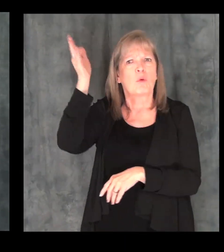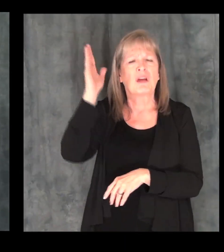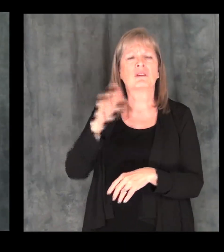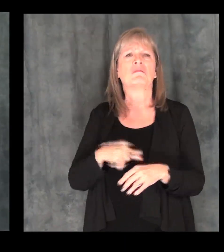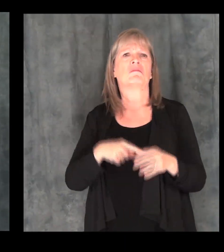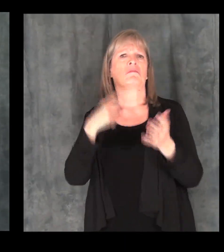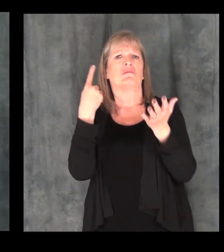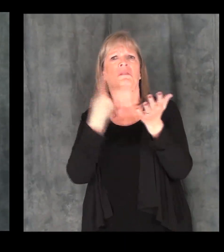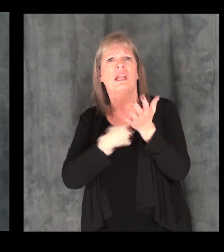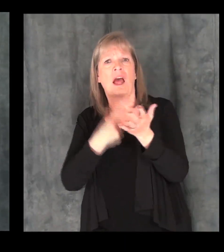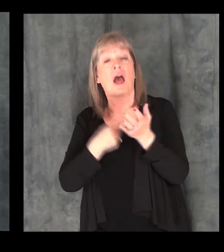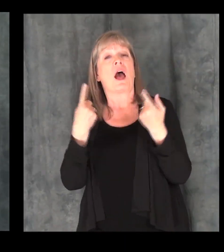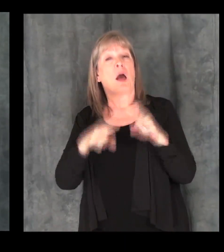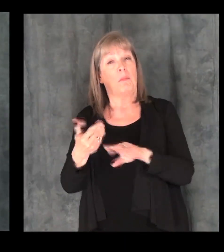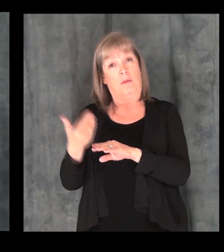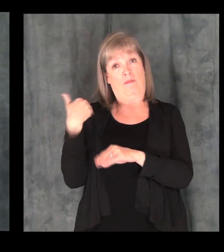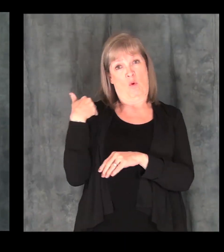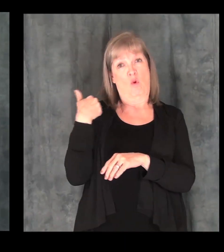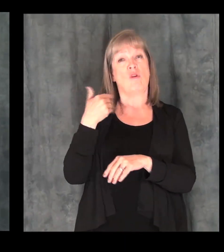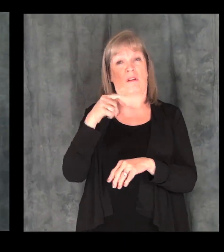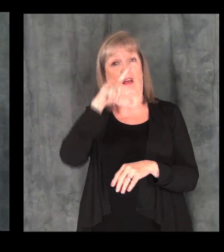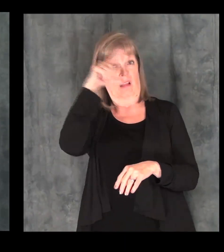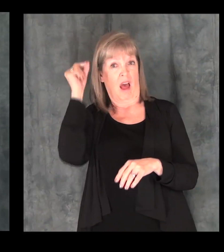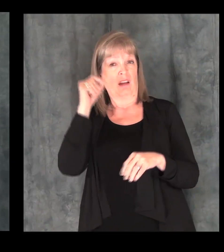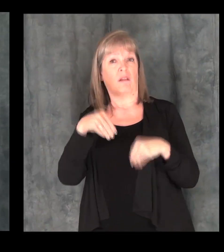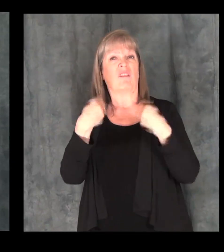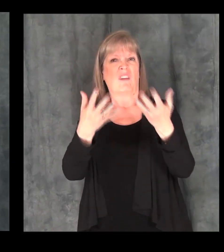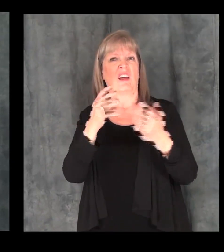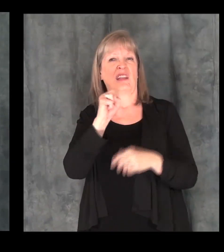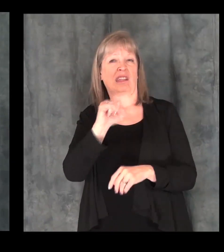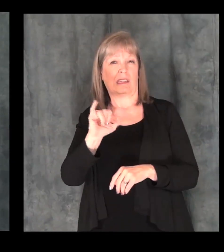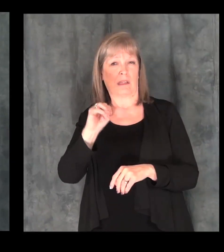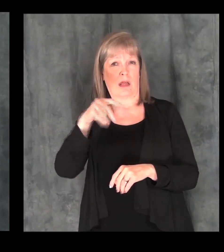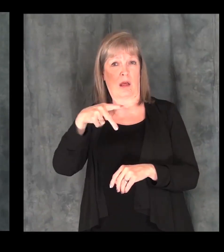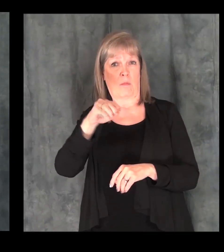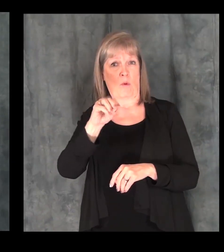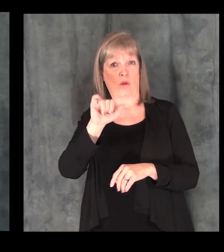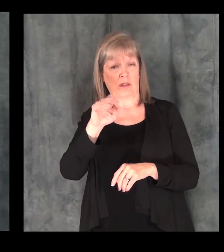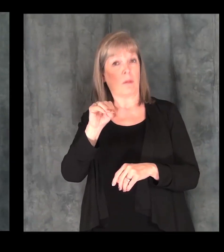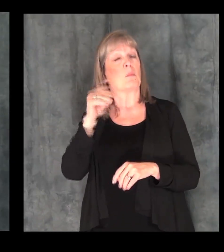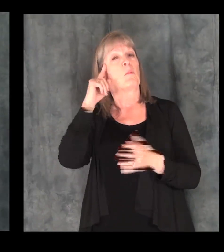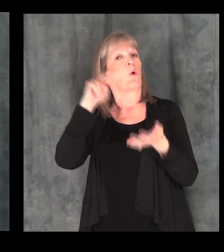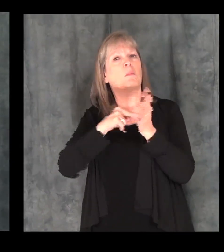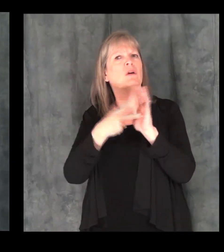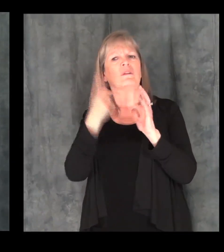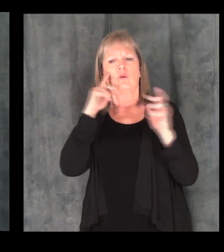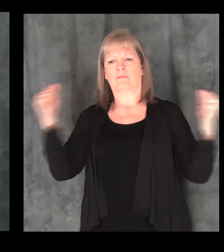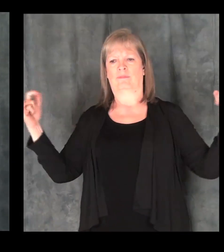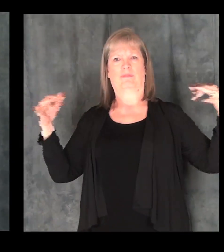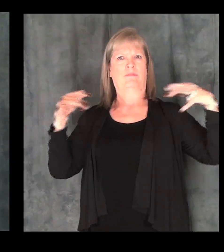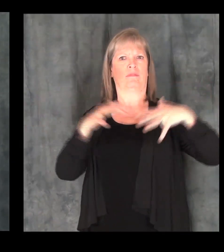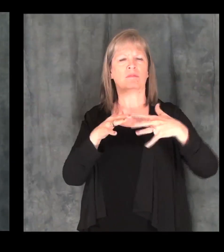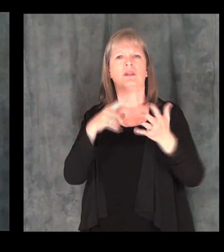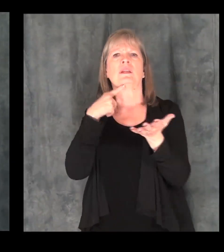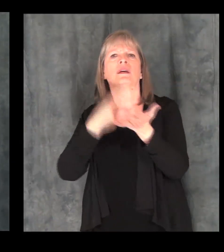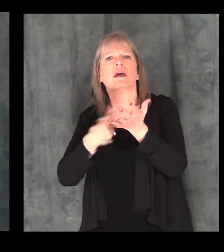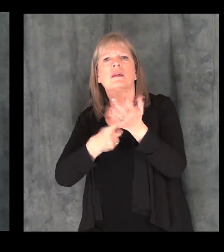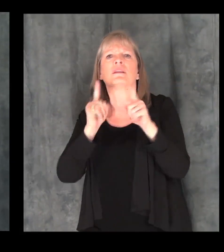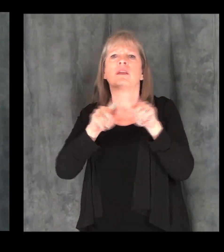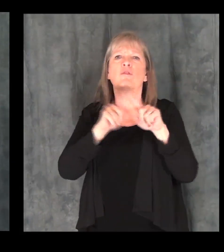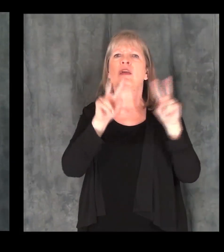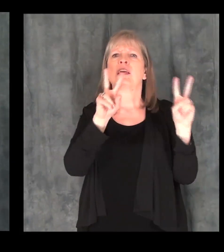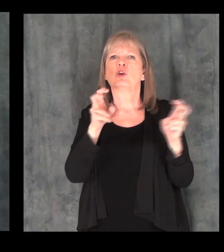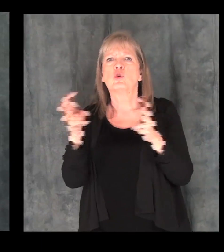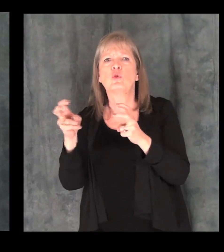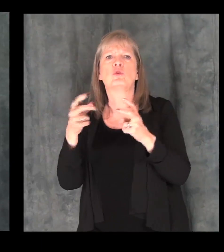Gallaudet hosted a symposium a couple of years ago where people are coming together and talking about the issues that we face, and practitioners in